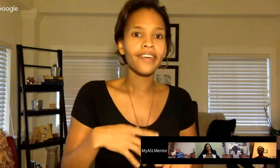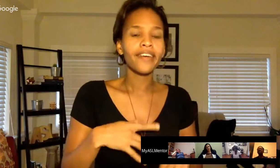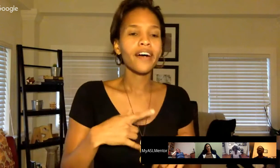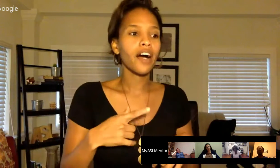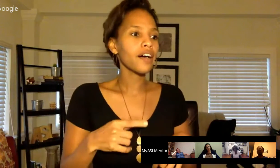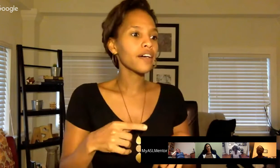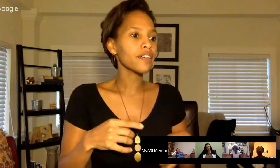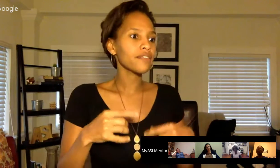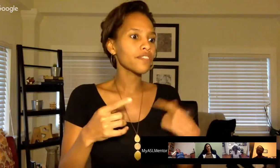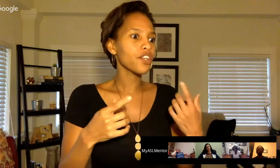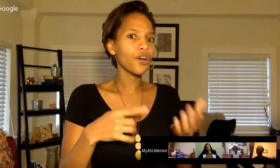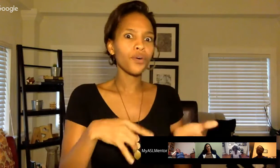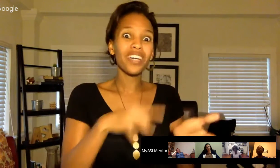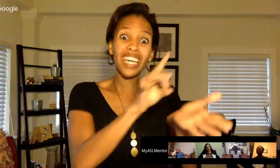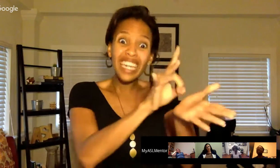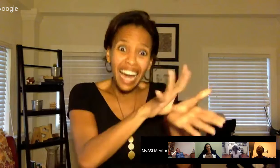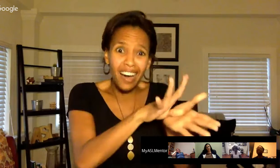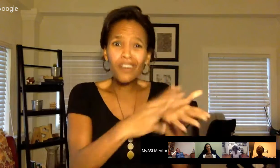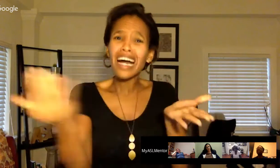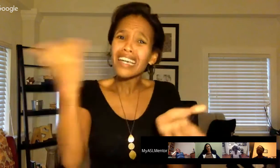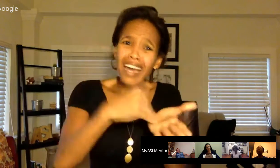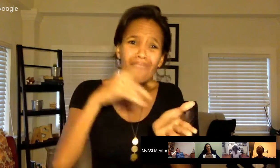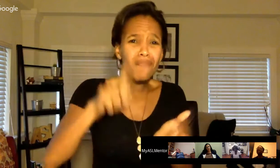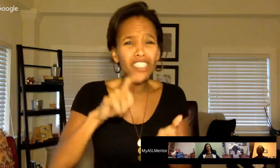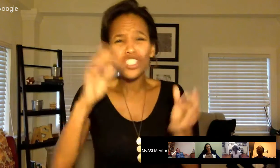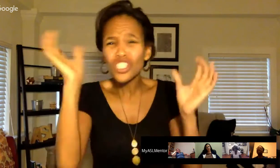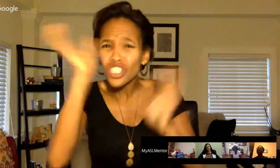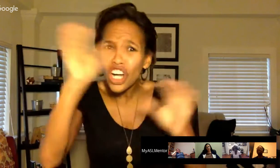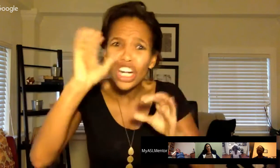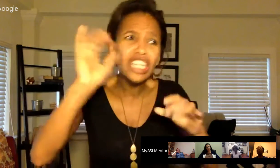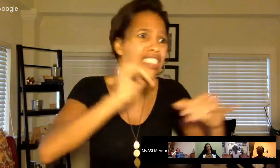again, you know, kick out